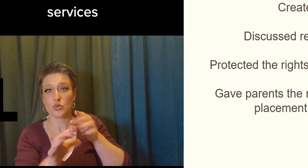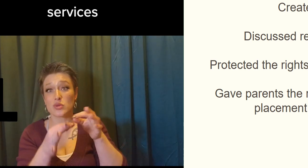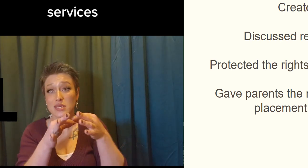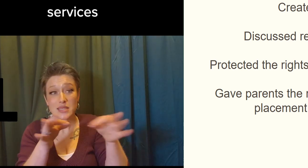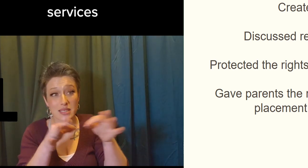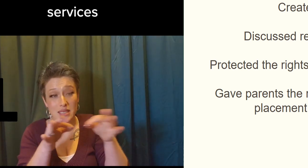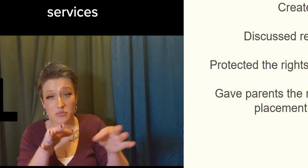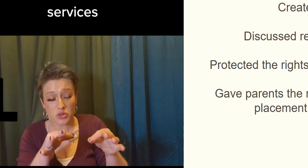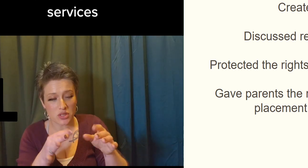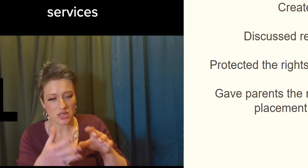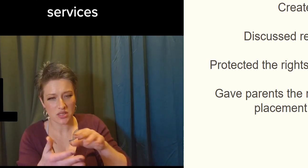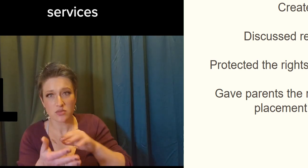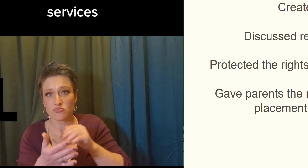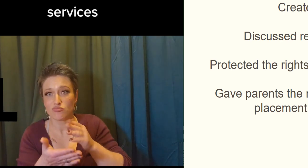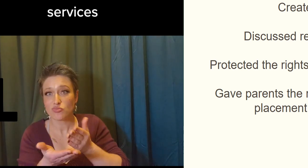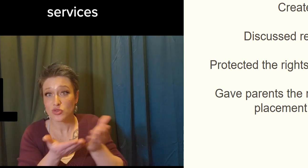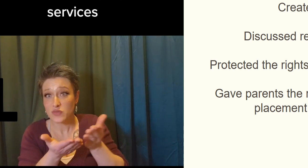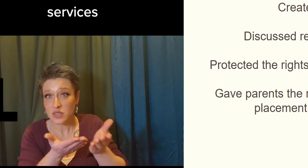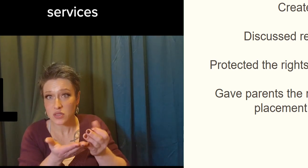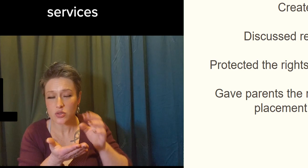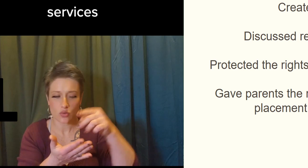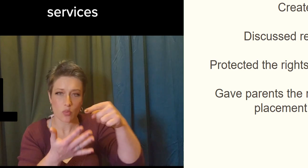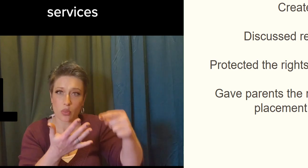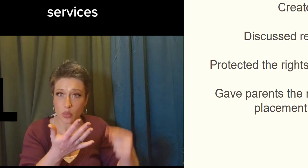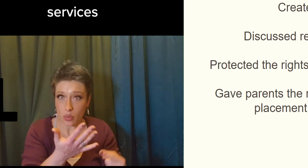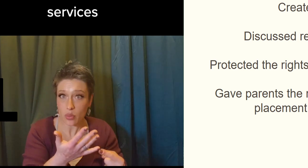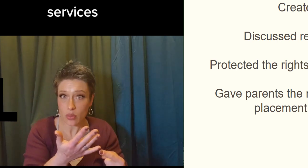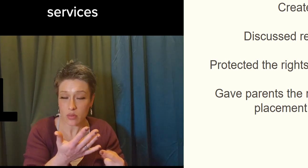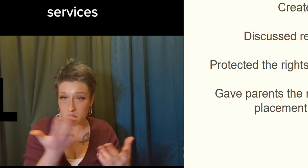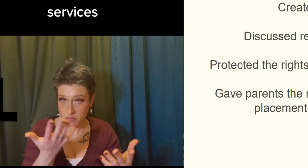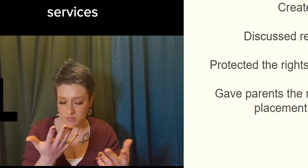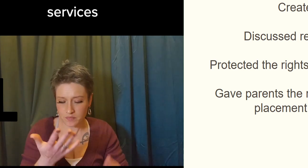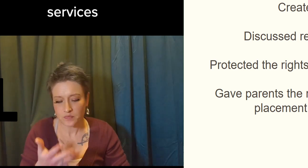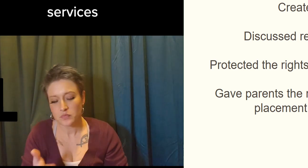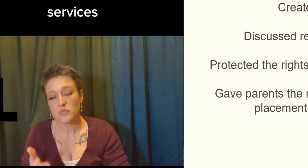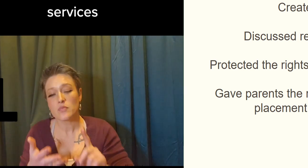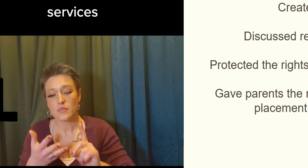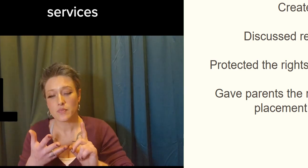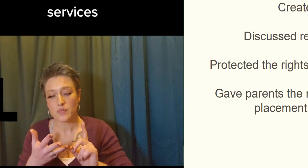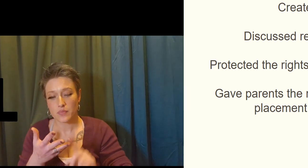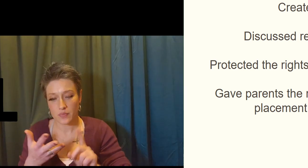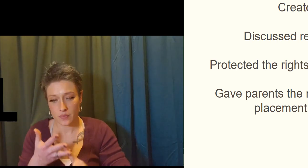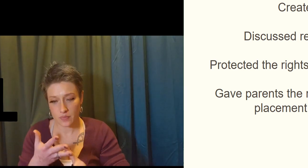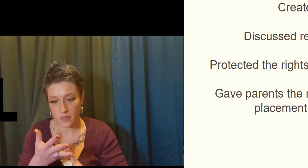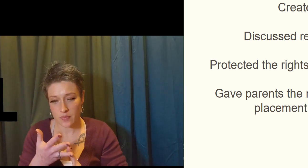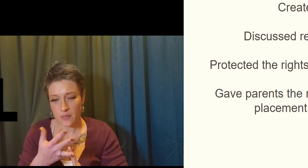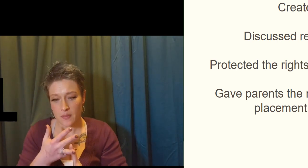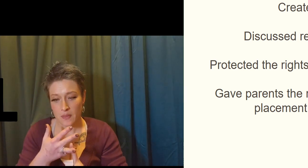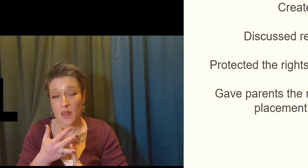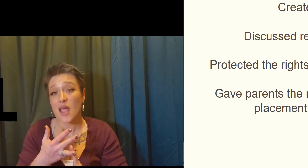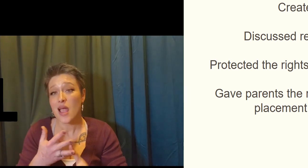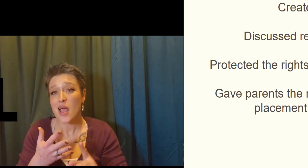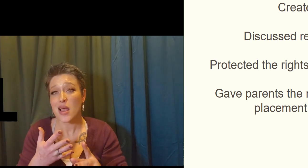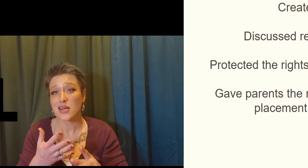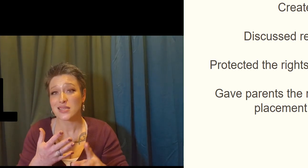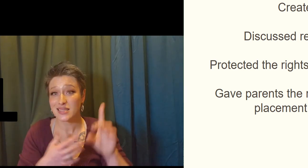fixing of their hearing devices or captioning or other services.